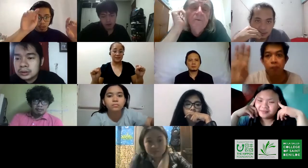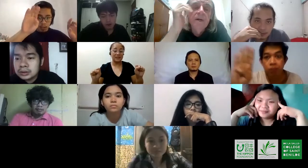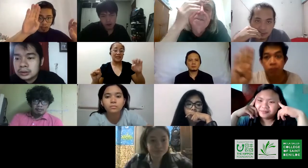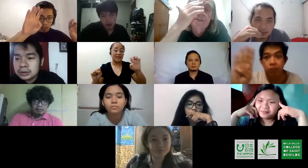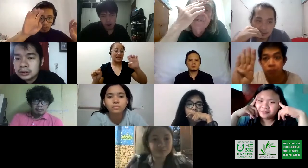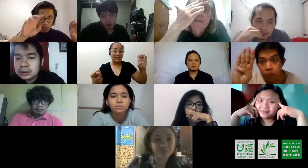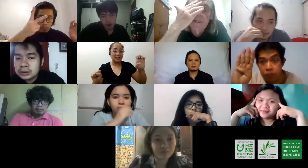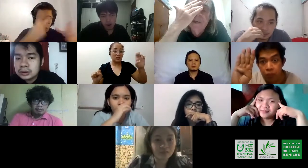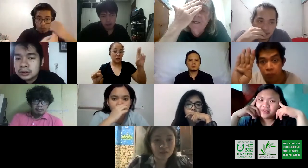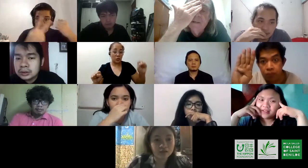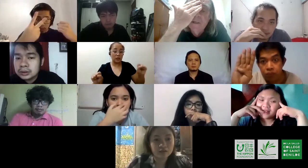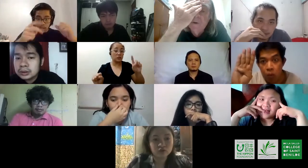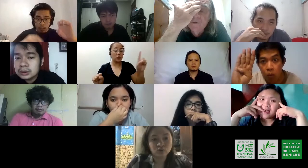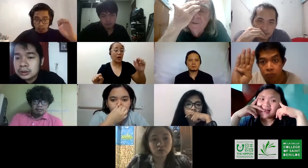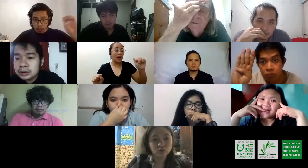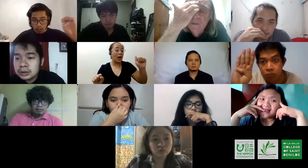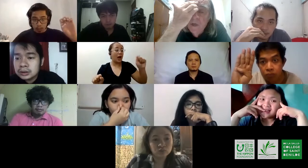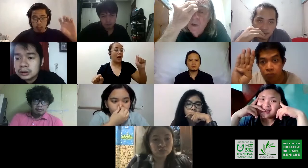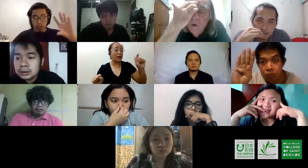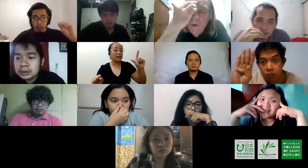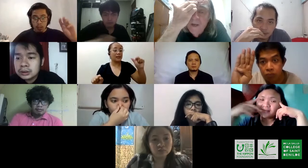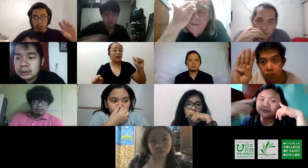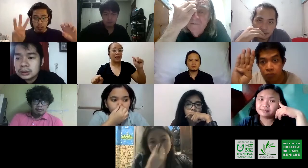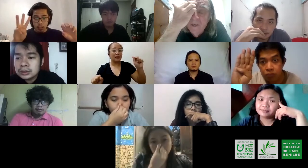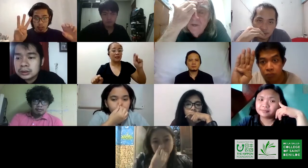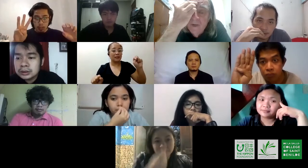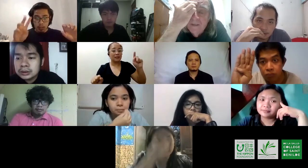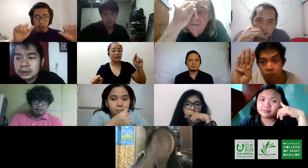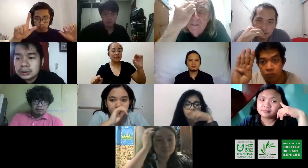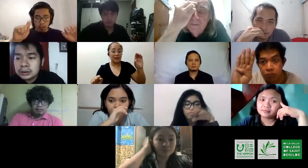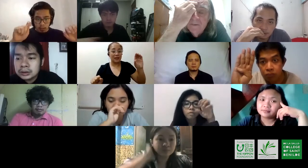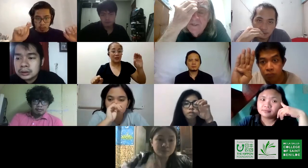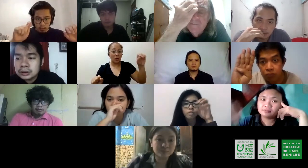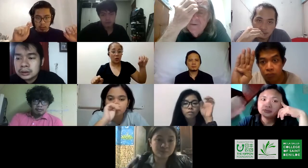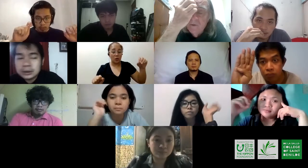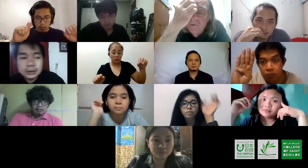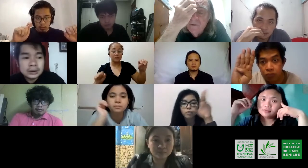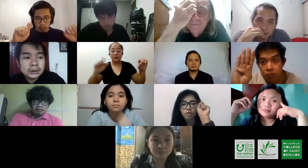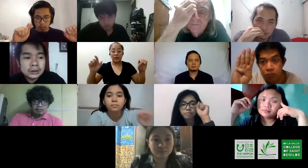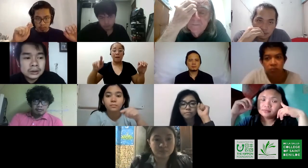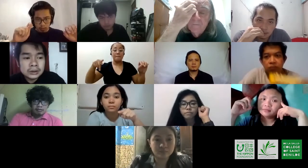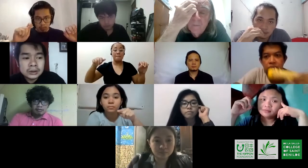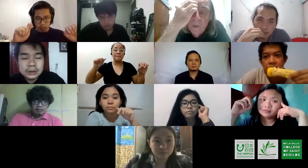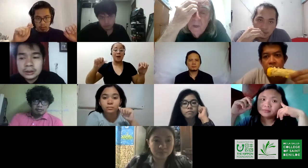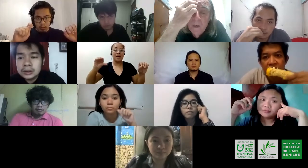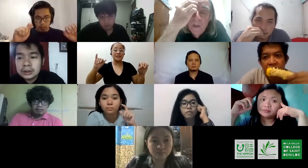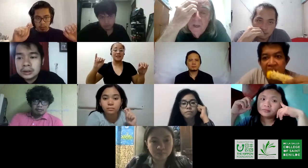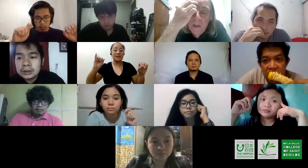of the US is the Atlantic Ocean. West of the US is the Pacific Ocean.